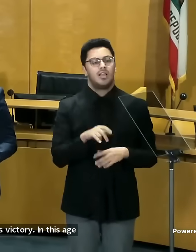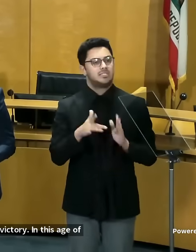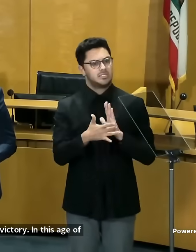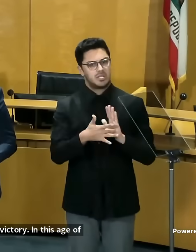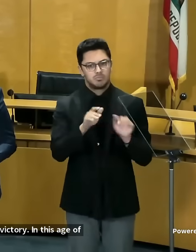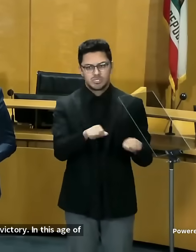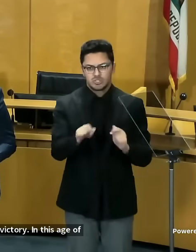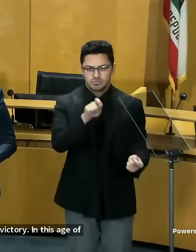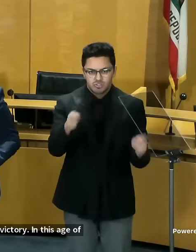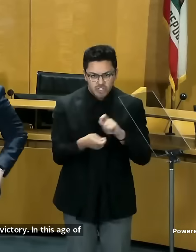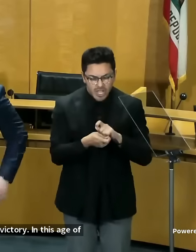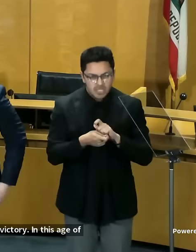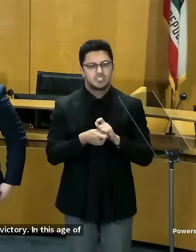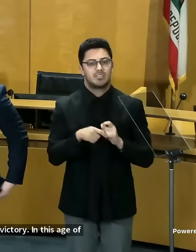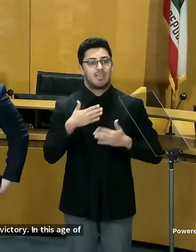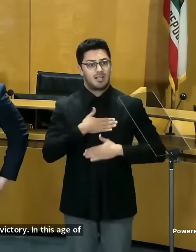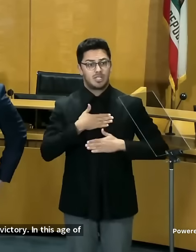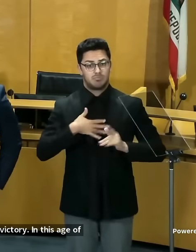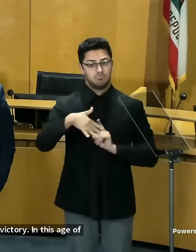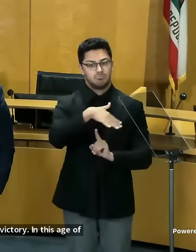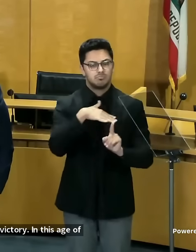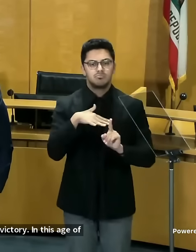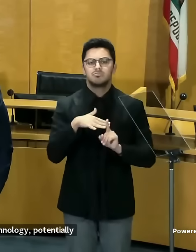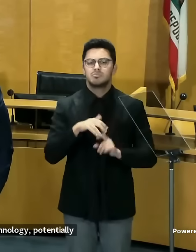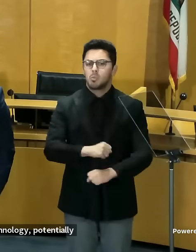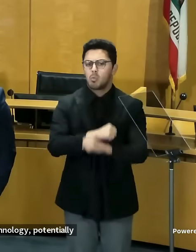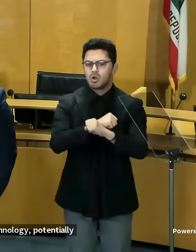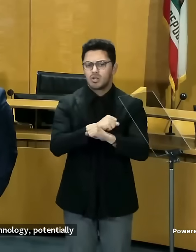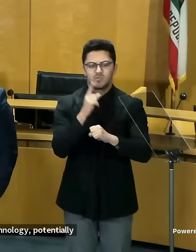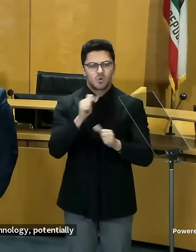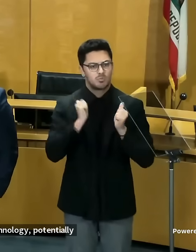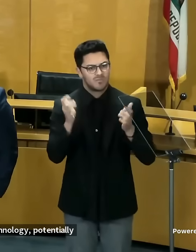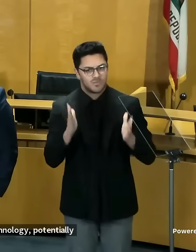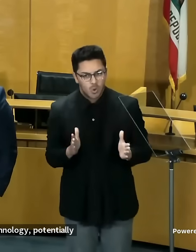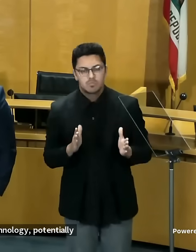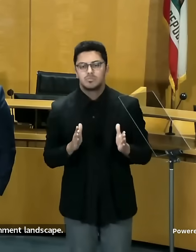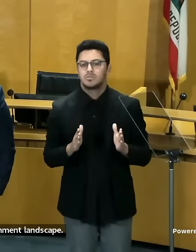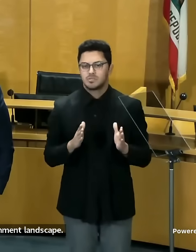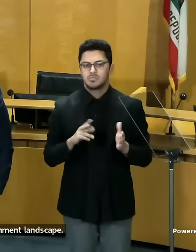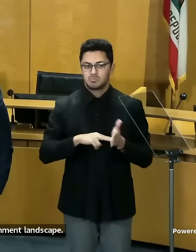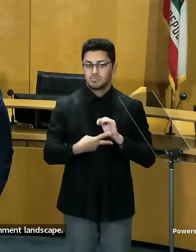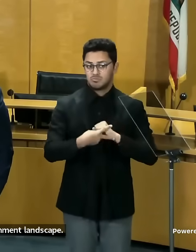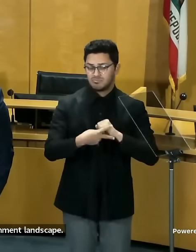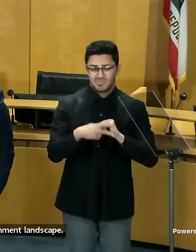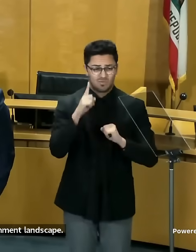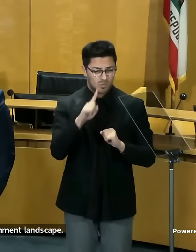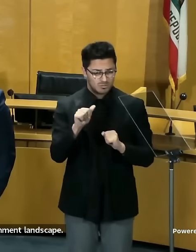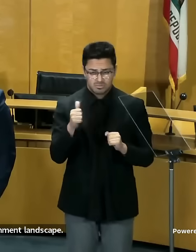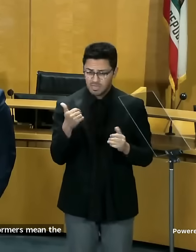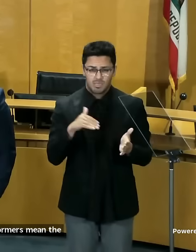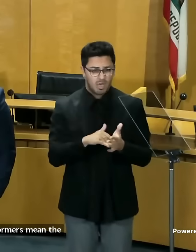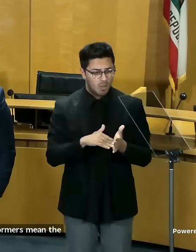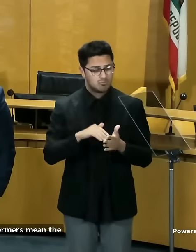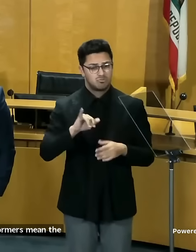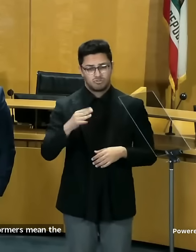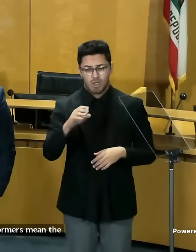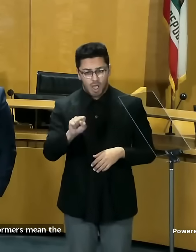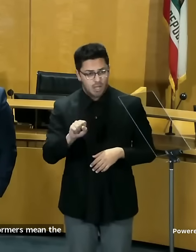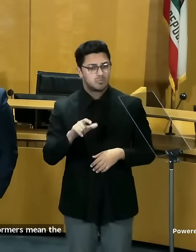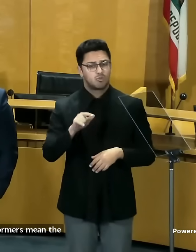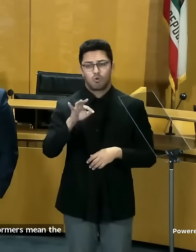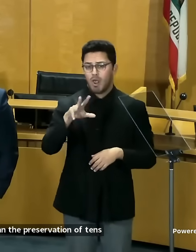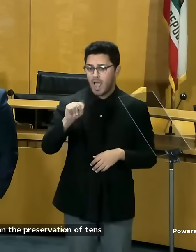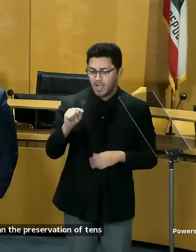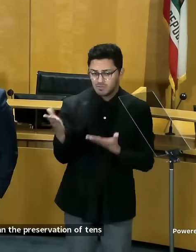changing the entertainment landscape, protections for performers mean the preservation of tens of thousands of jobs: craft